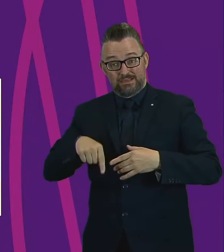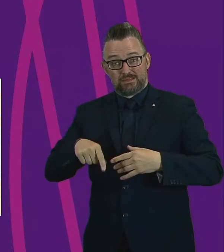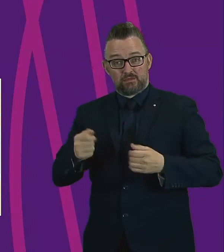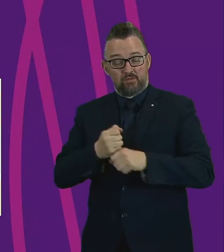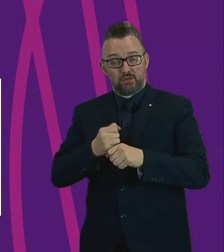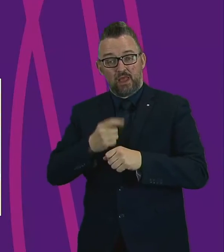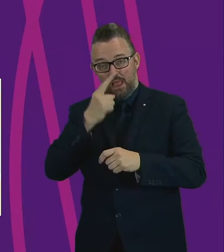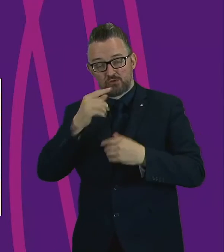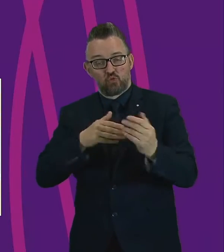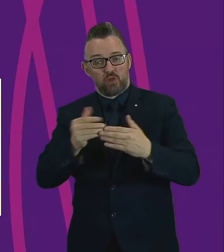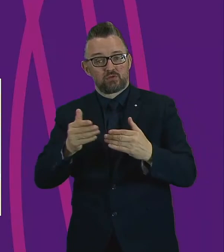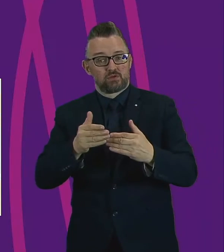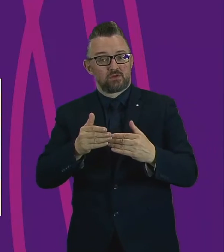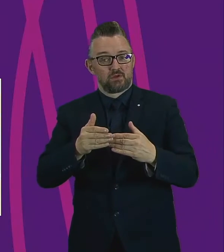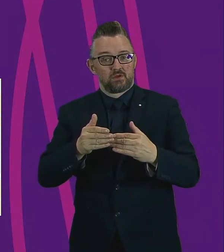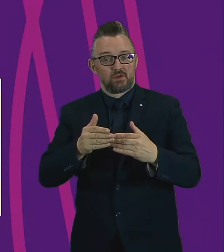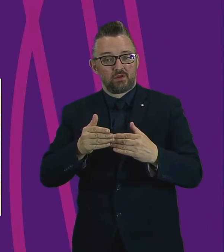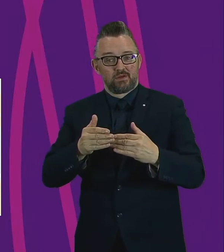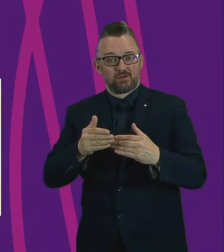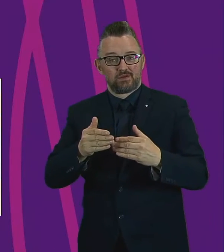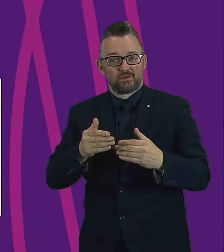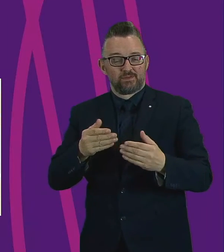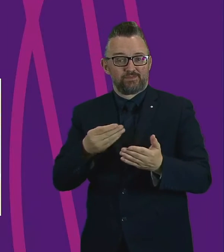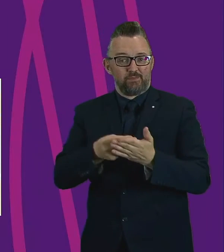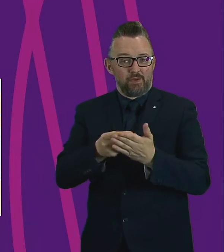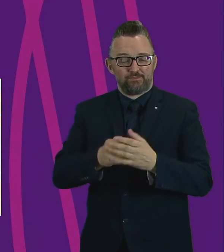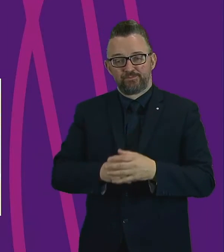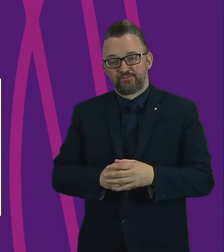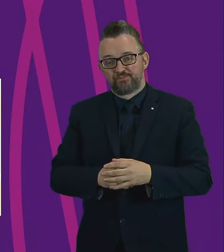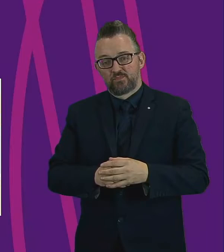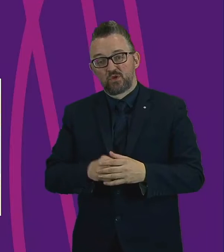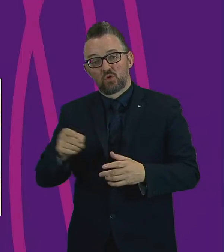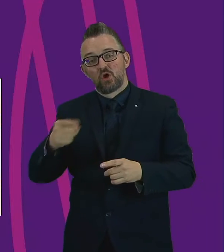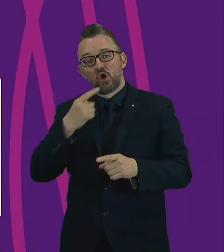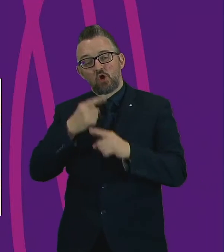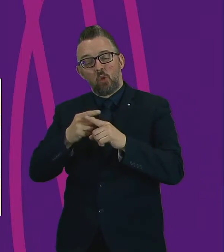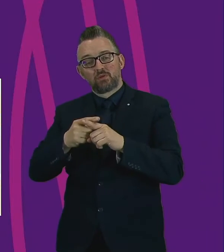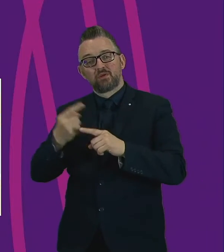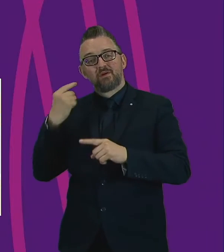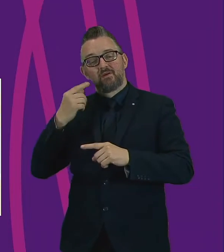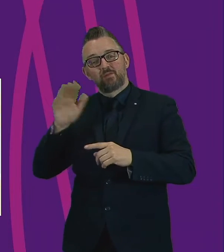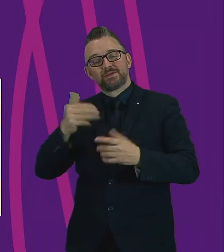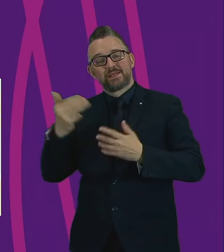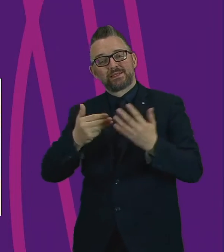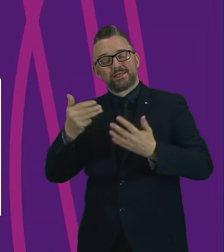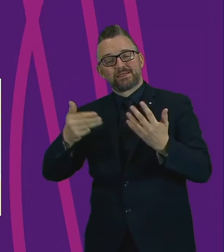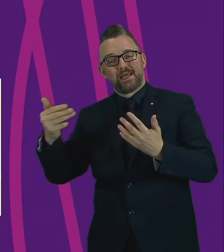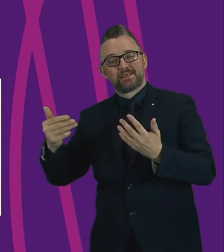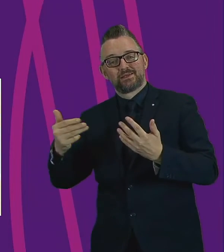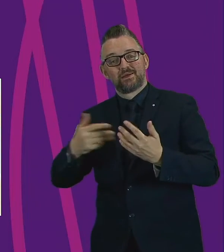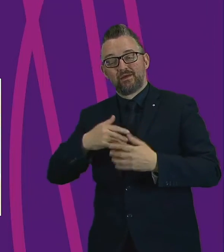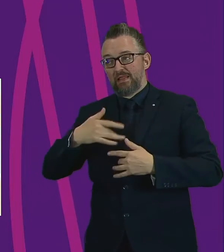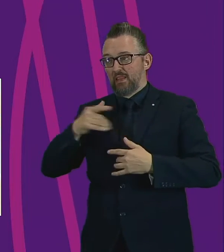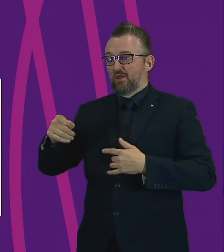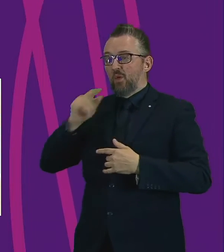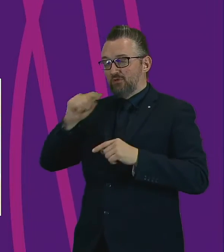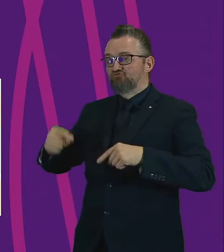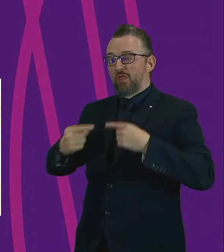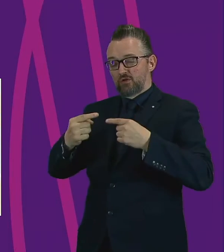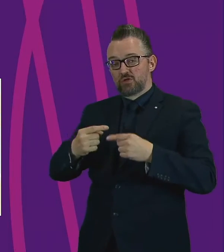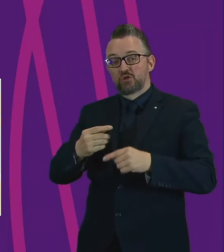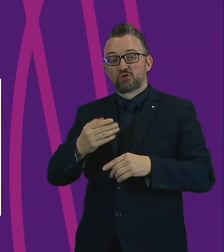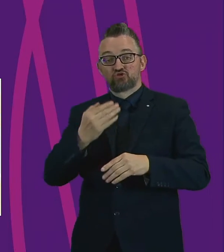Presiding Officer, in conclusion, the next months will, as others have said, test the devolution settlement like nothing since 1999. It will challenge us all. Greens will